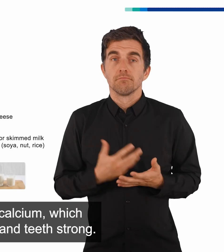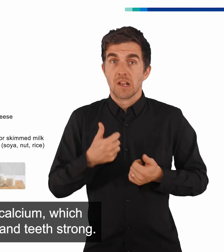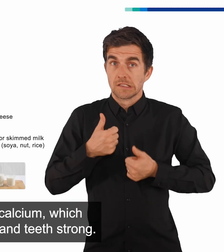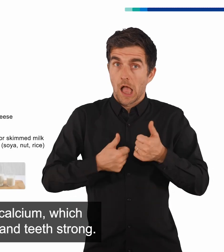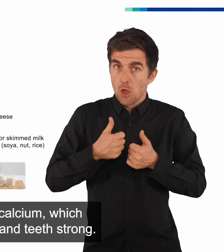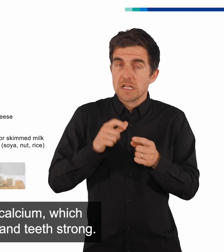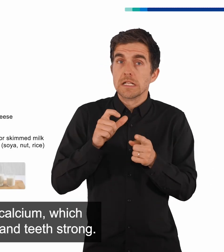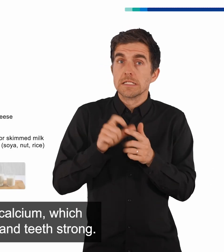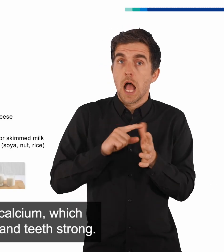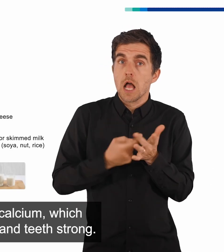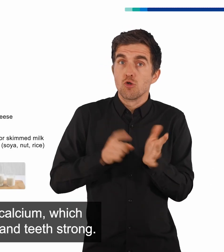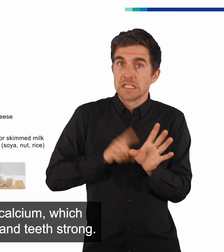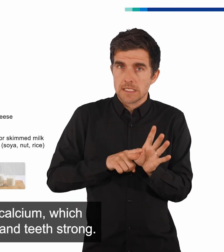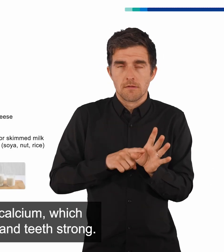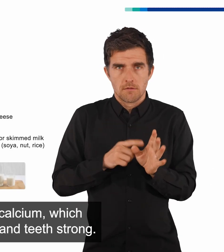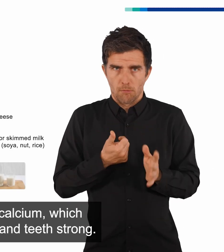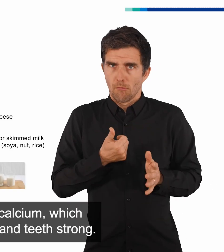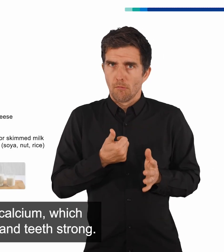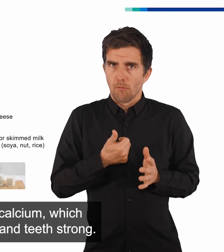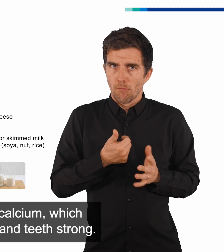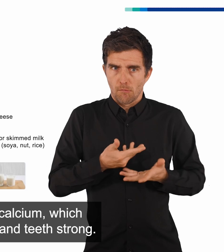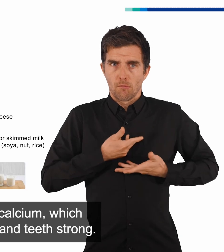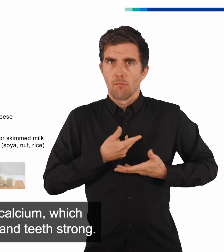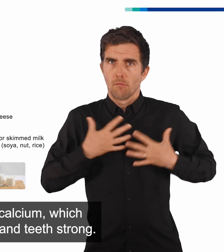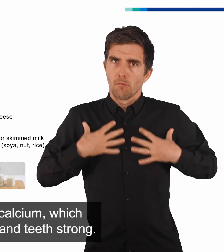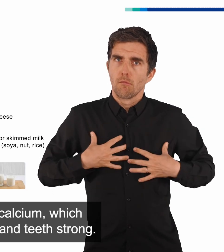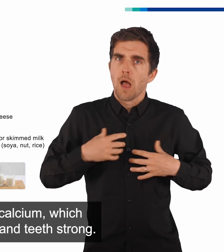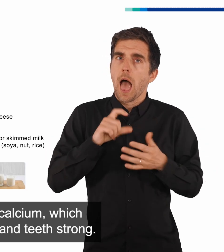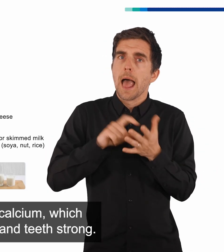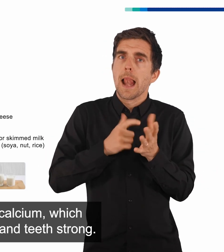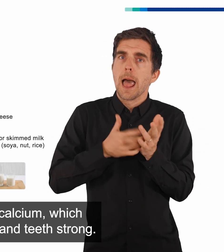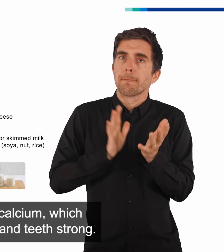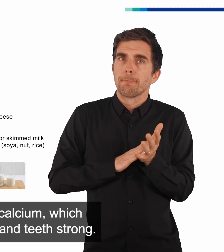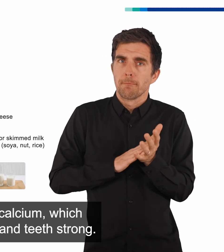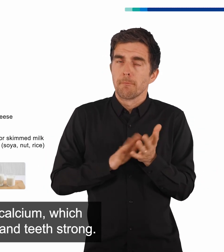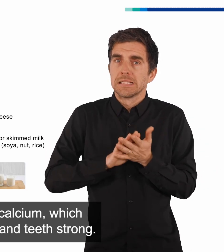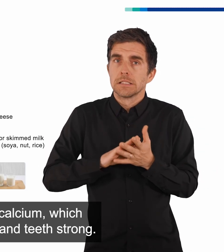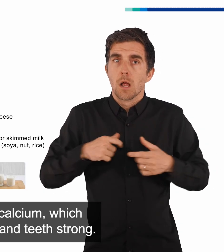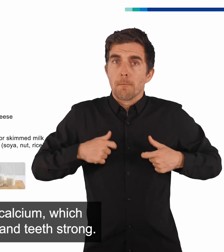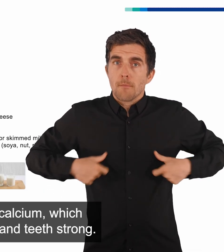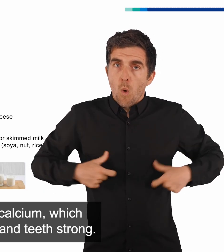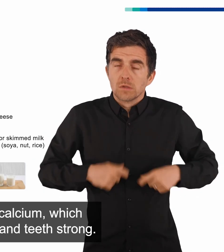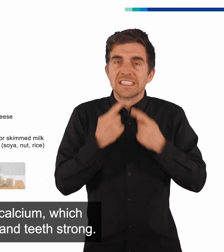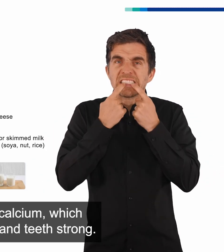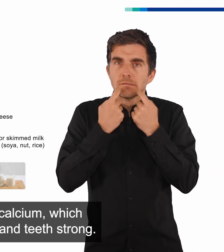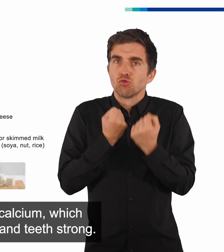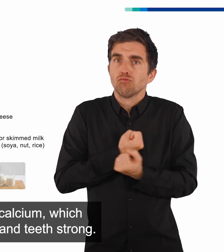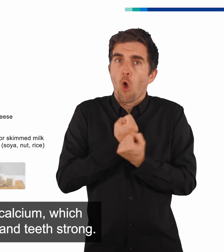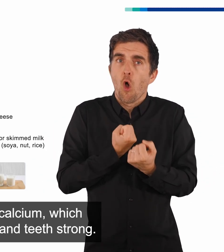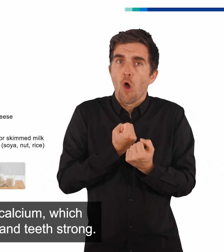Dairy gives us calcium, which keeps our bones and teeth strong. Some dairy products have a lot of fat, so choose